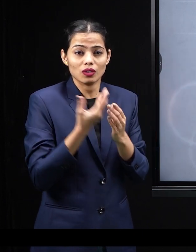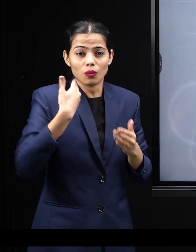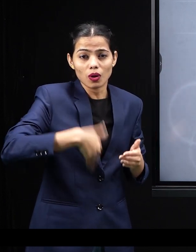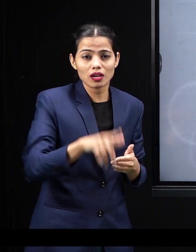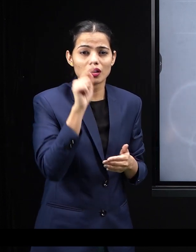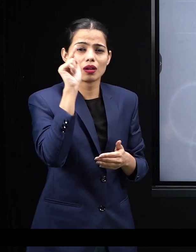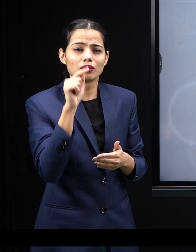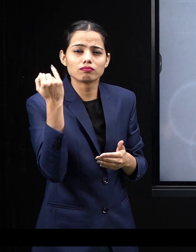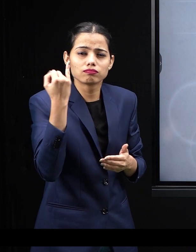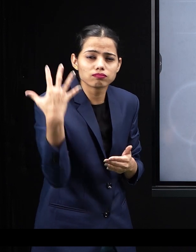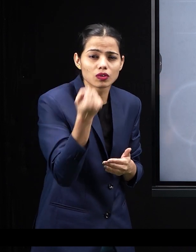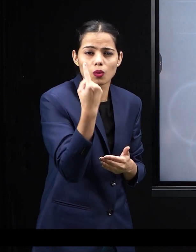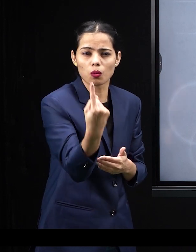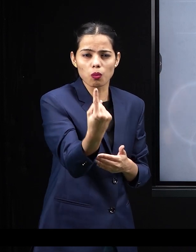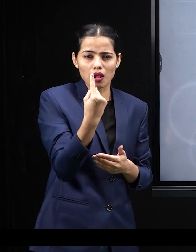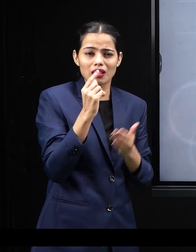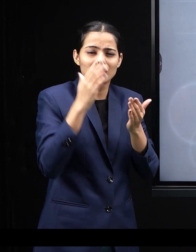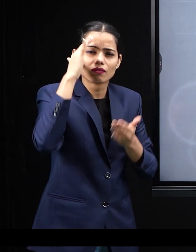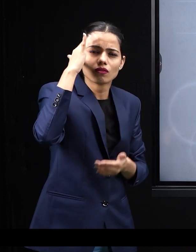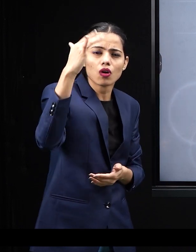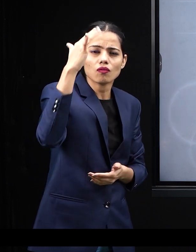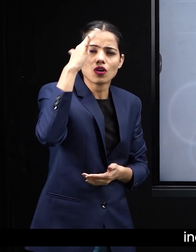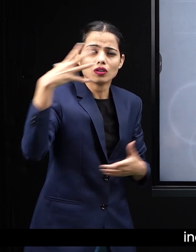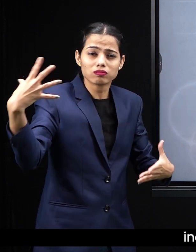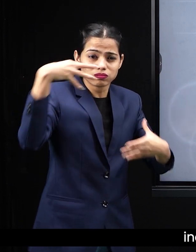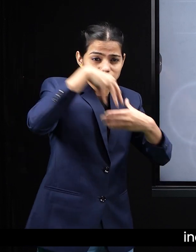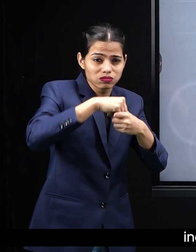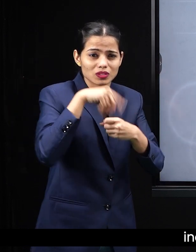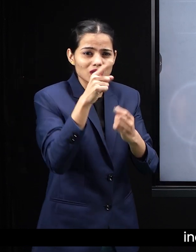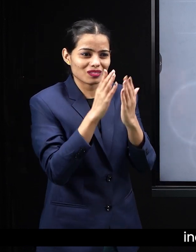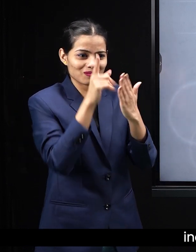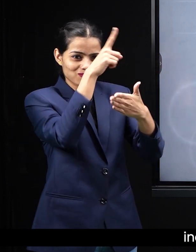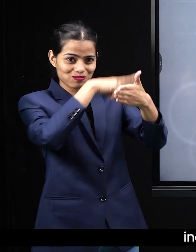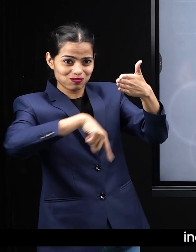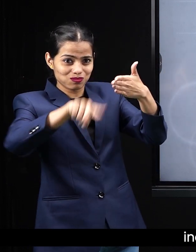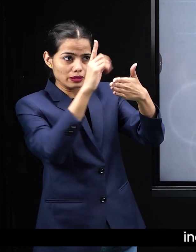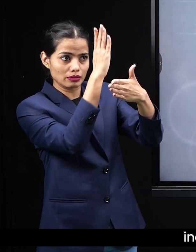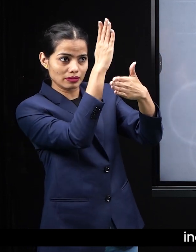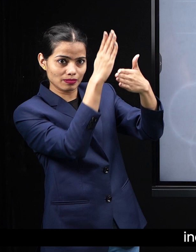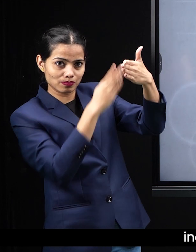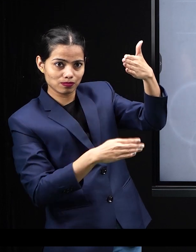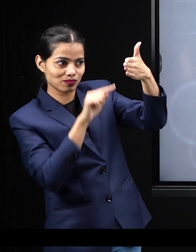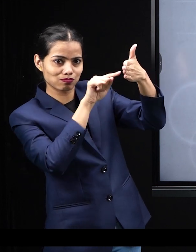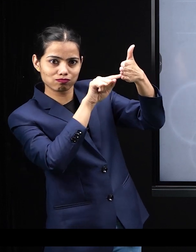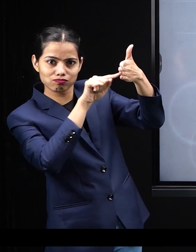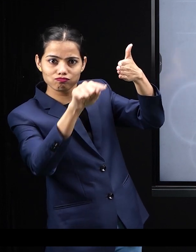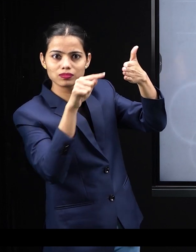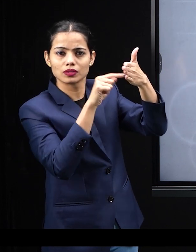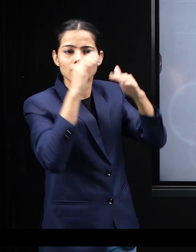We will also explore significant theorems including the Pythagorean theorem, the inscribed